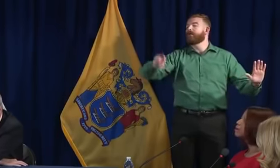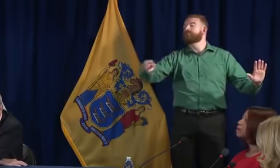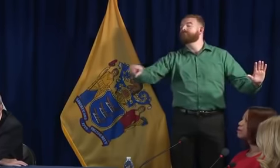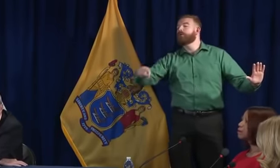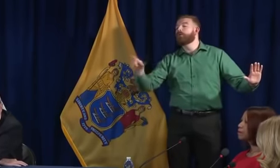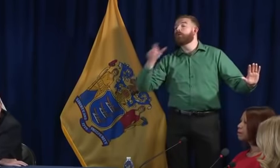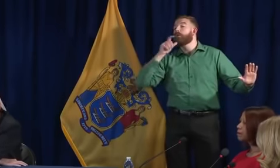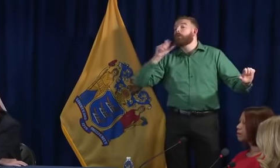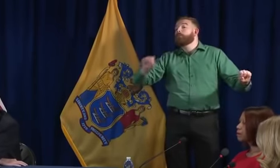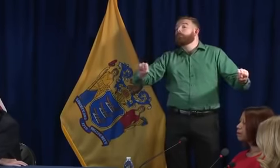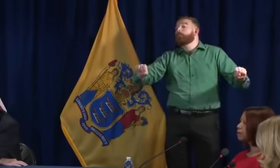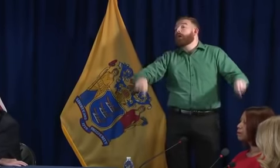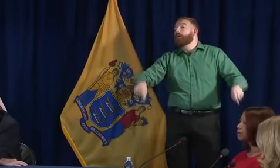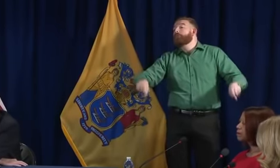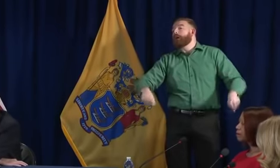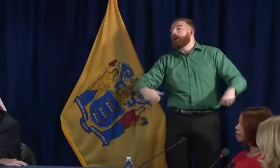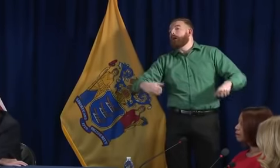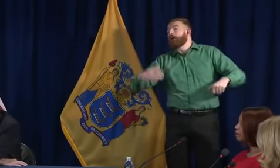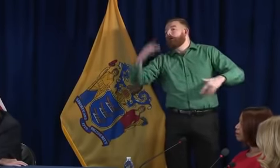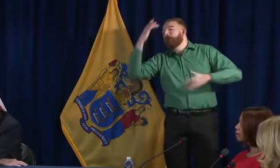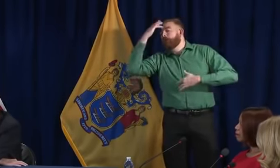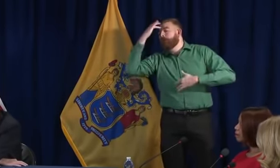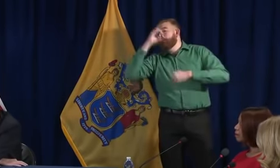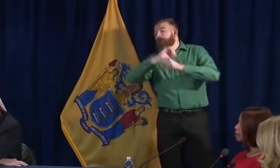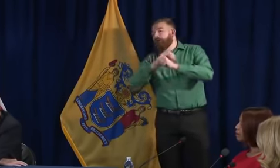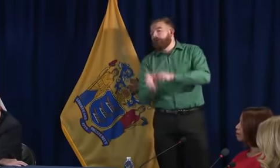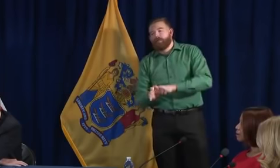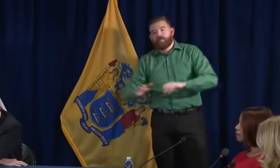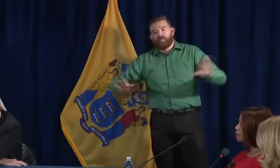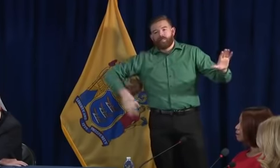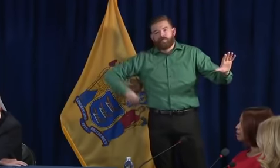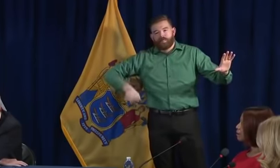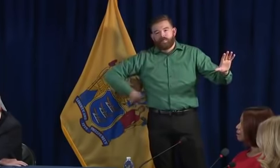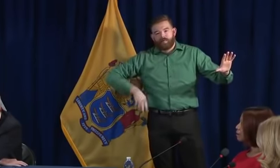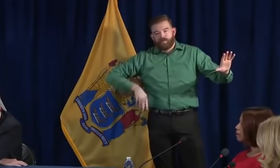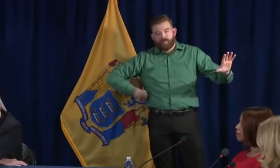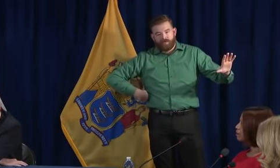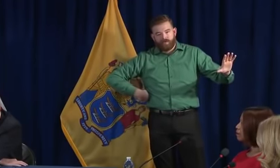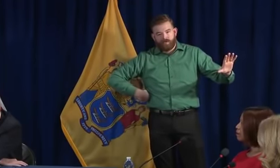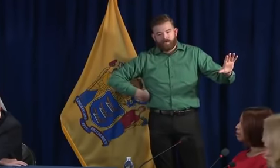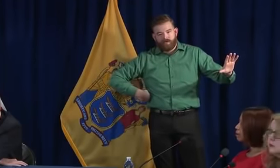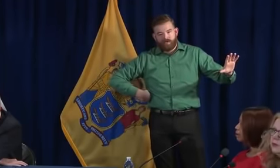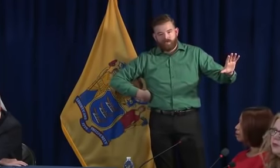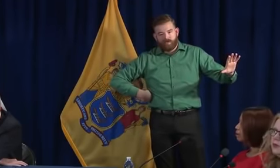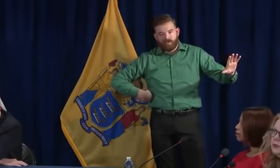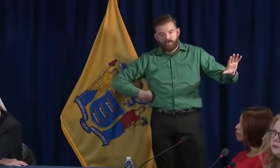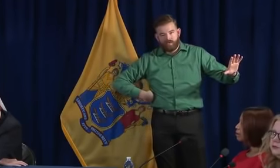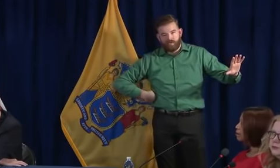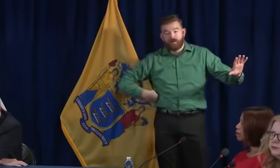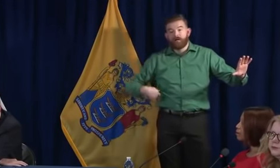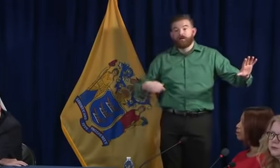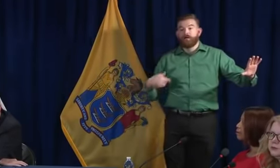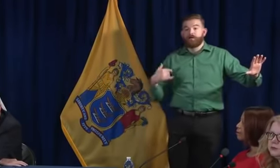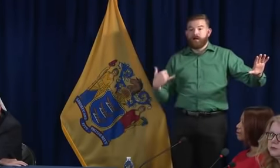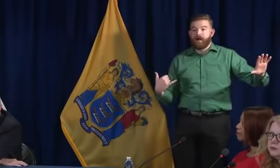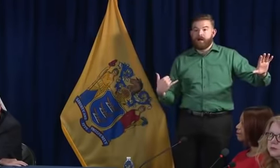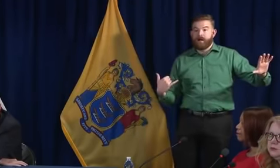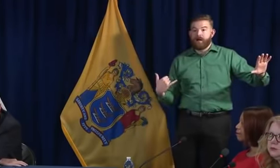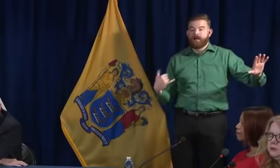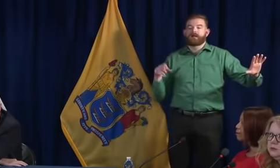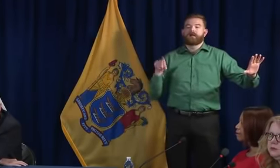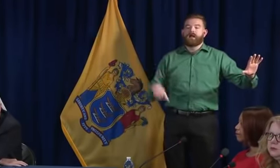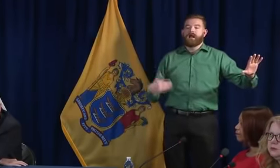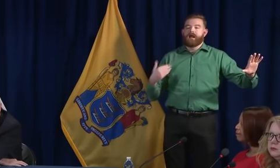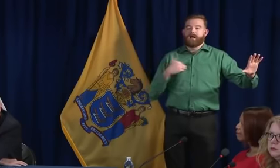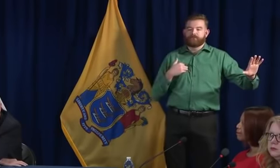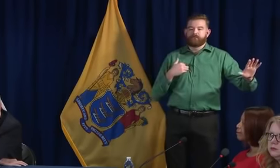slip essentially to pull up to Bergen County College on Friday. You're going to have a healthcare counterpart that's going to deem that you're worthy of